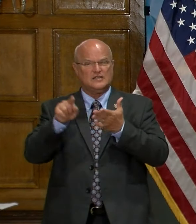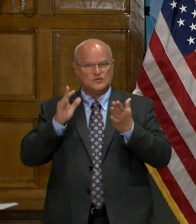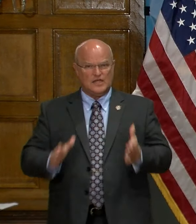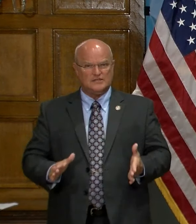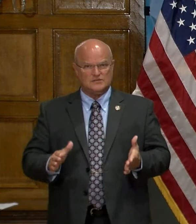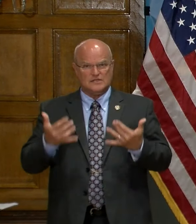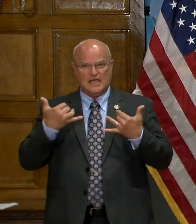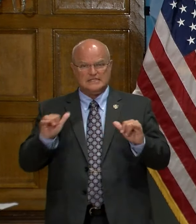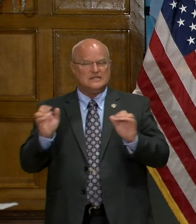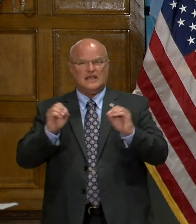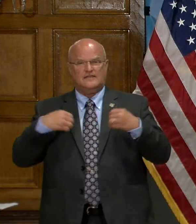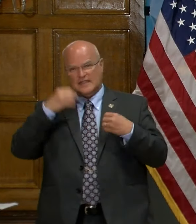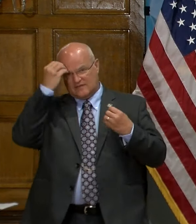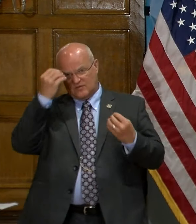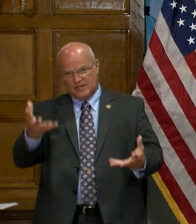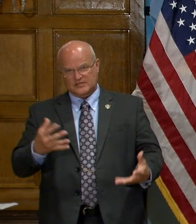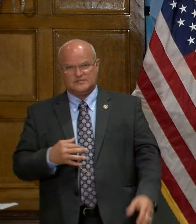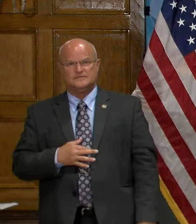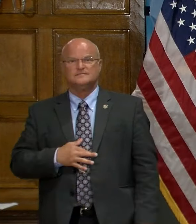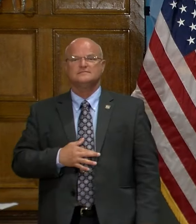tracers, and I still don't have that number.